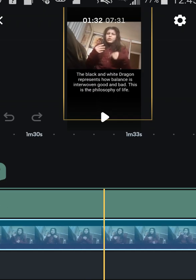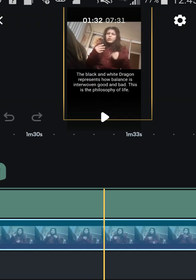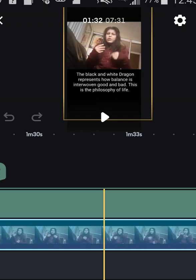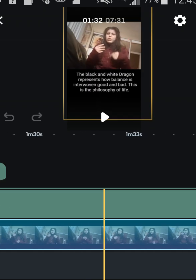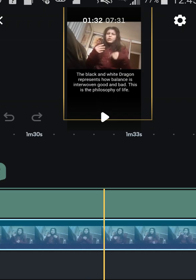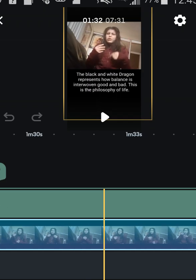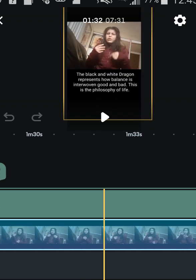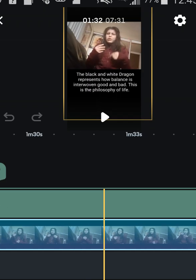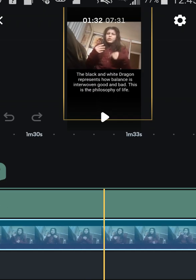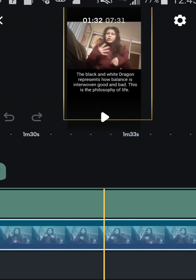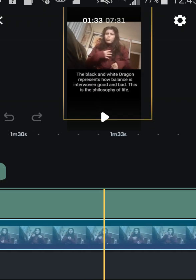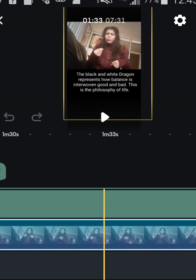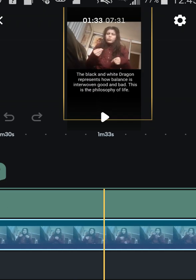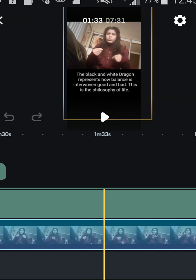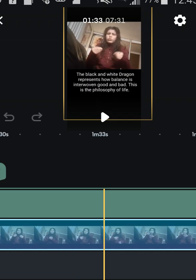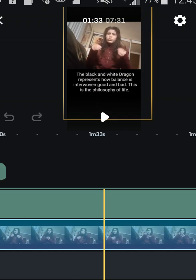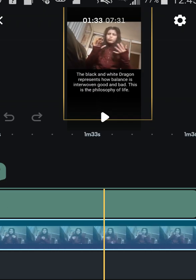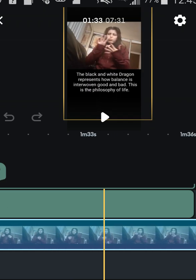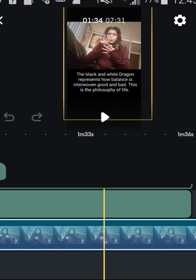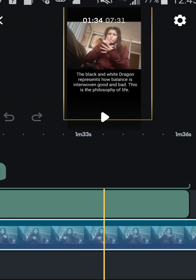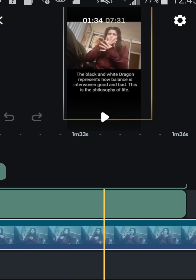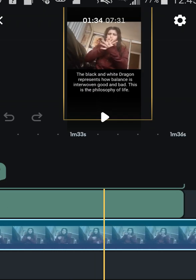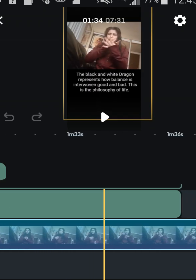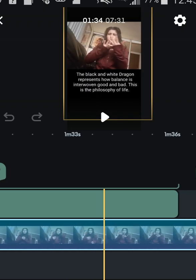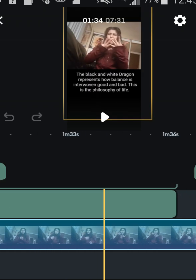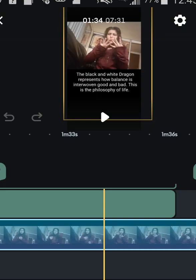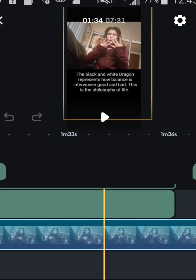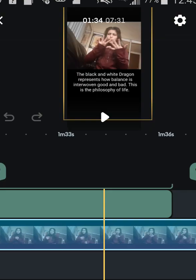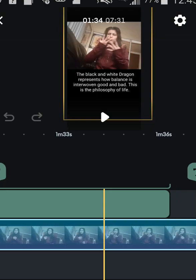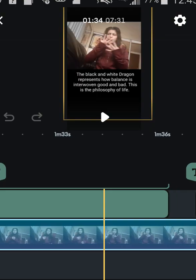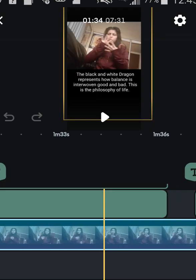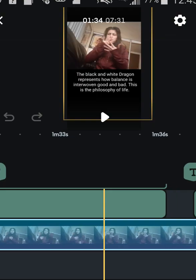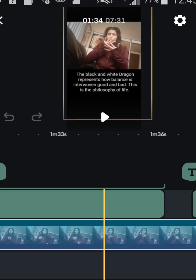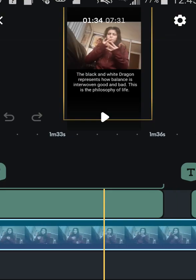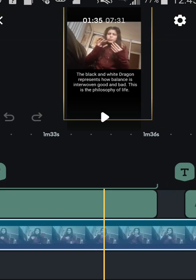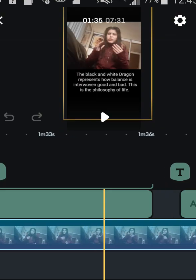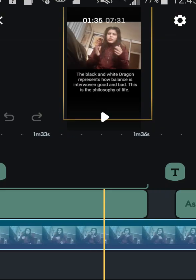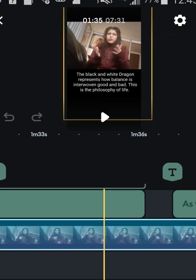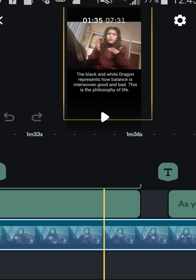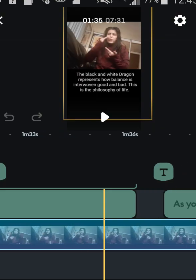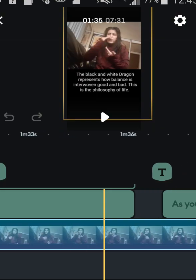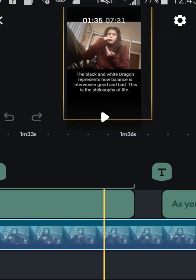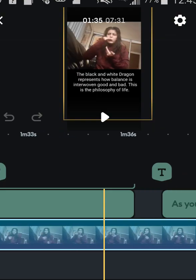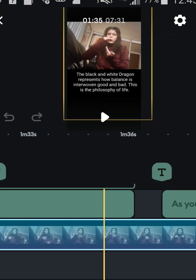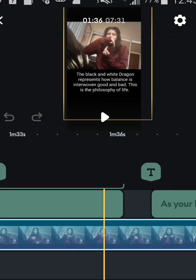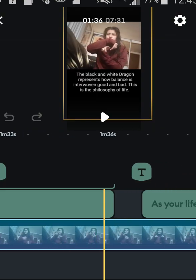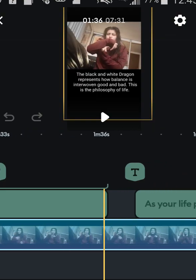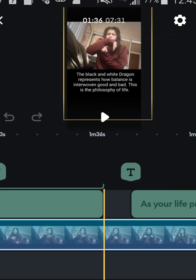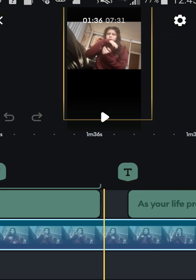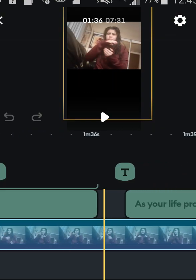if you really like them, right, you are going to keep